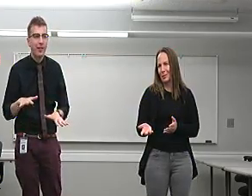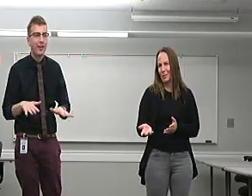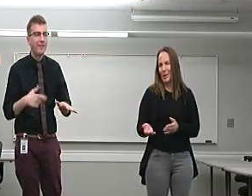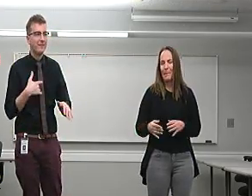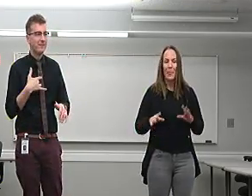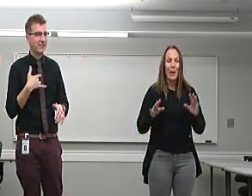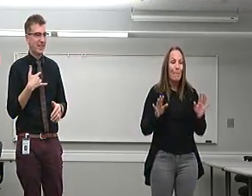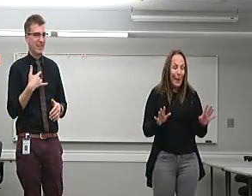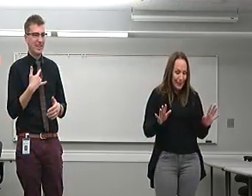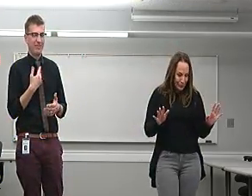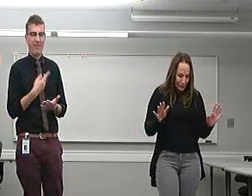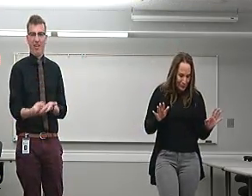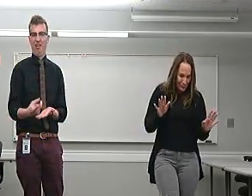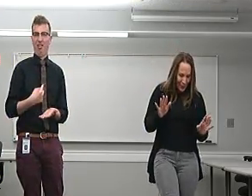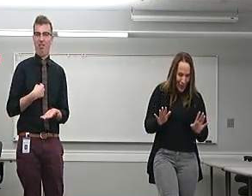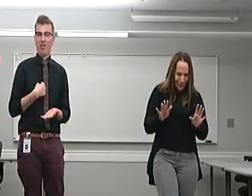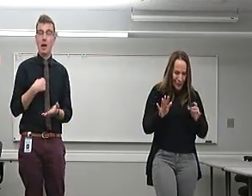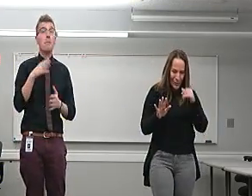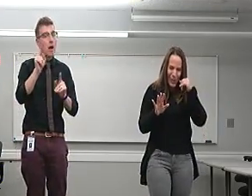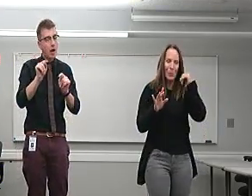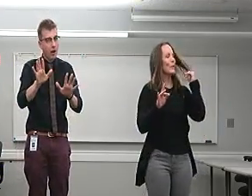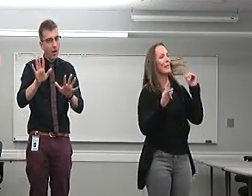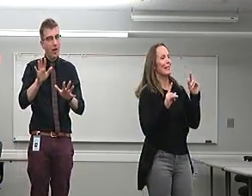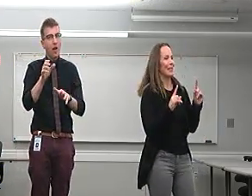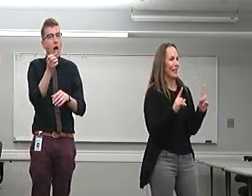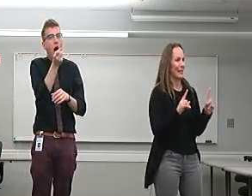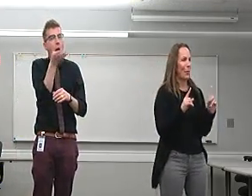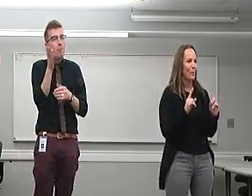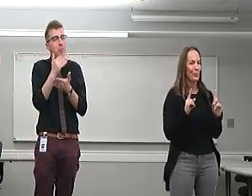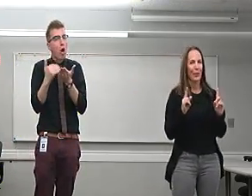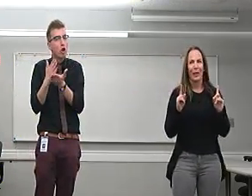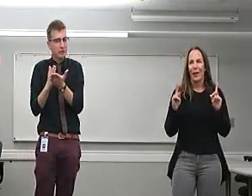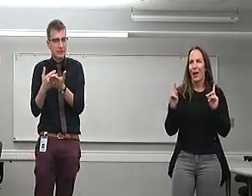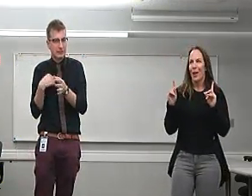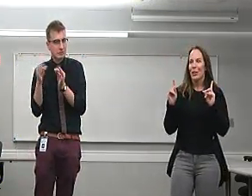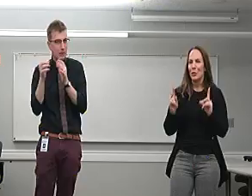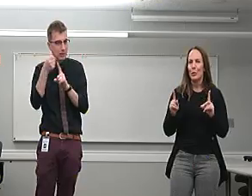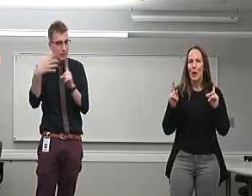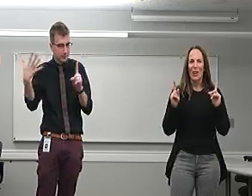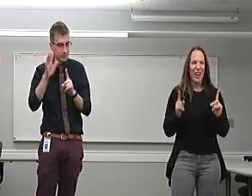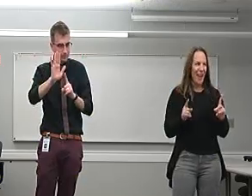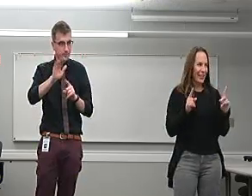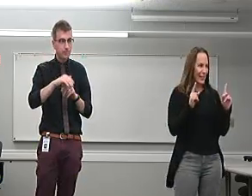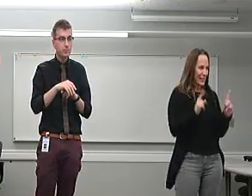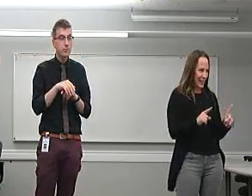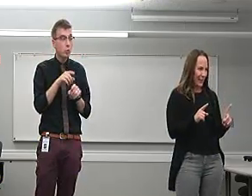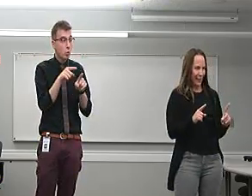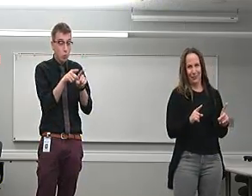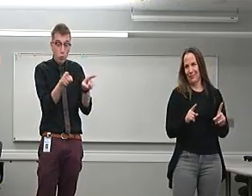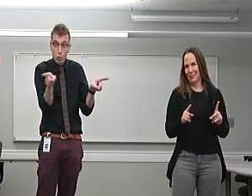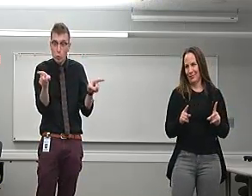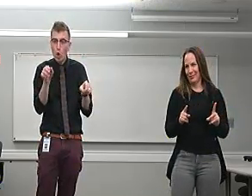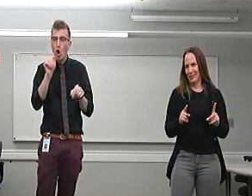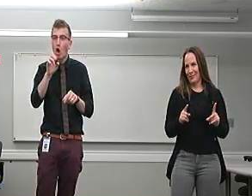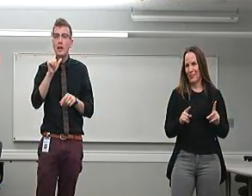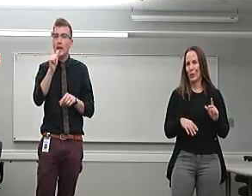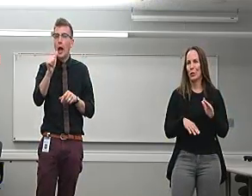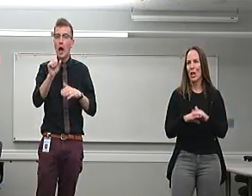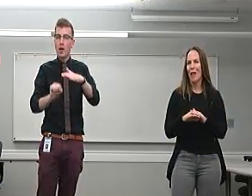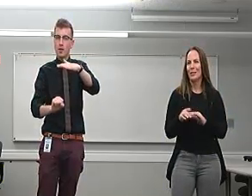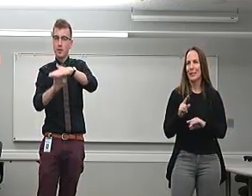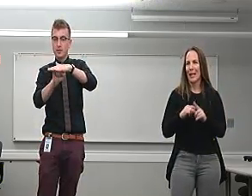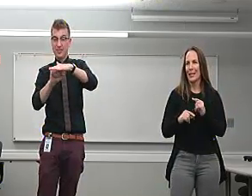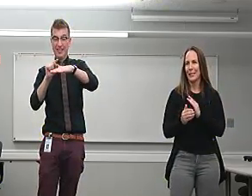But, okay, there's a couple pieces to this. You are not the ceiling for your child's signing